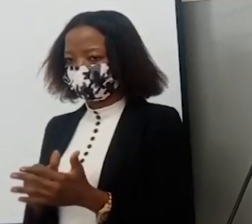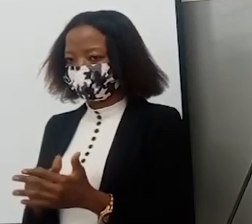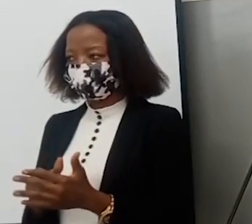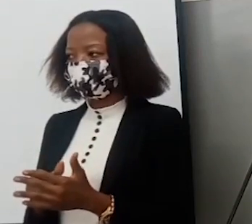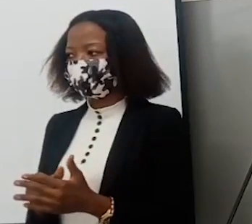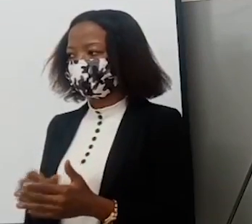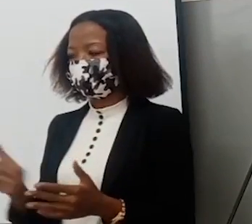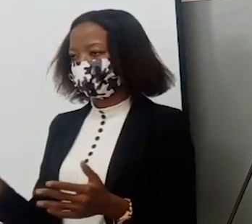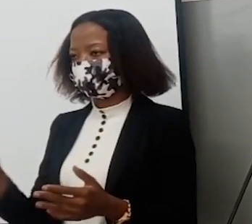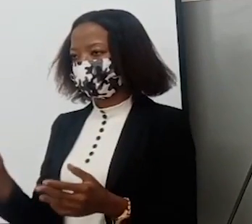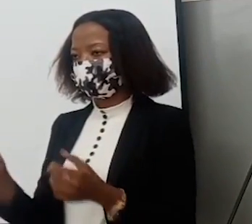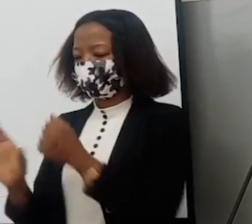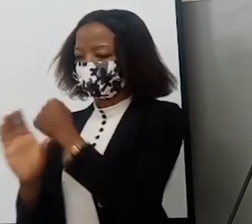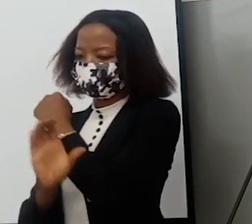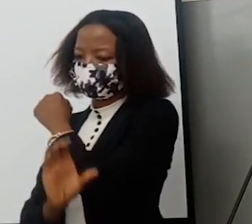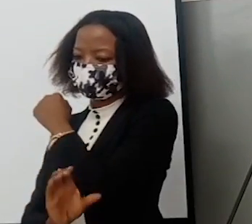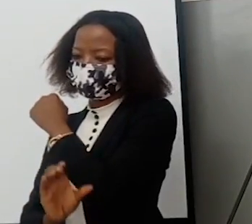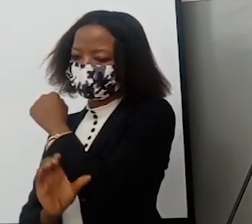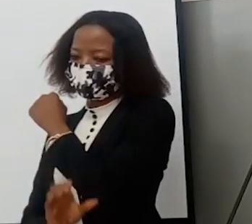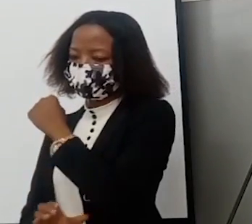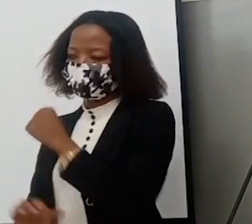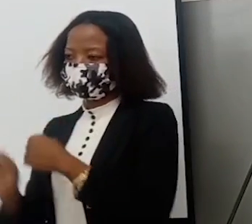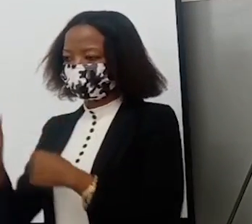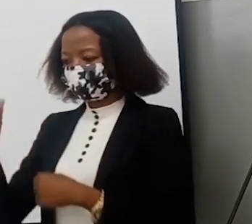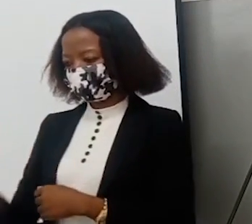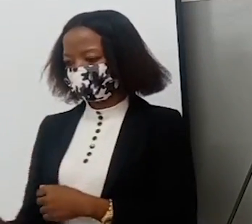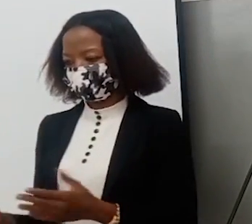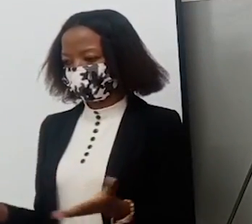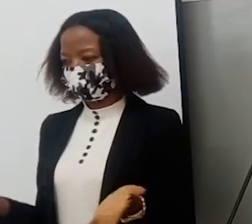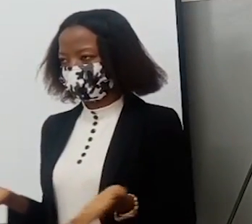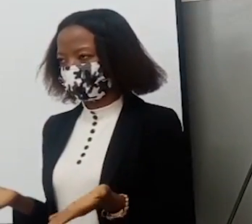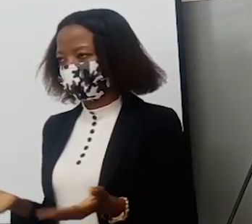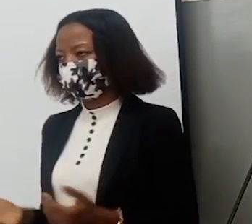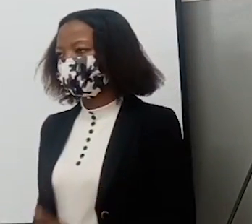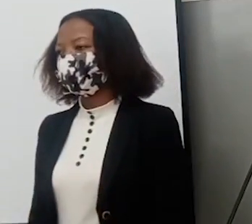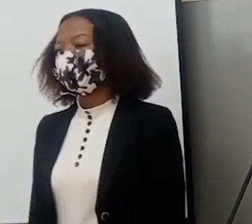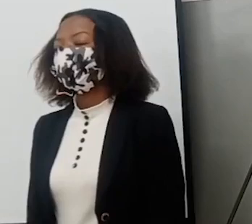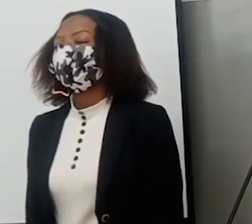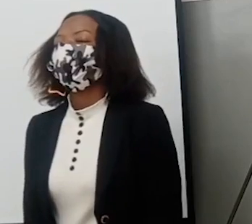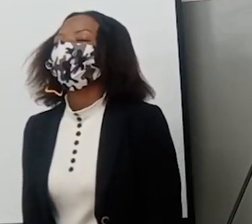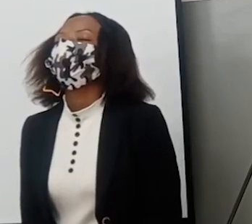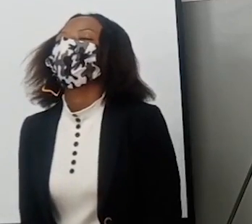statement on where Sierra Leone sits on the epidemiological curve.